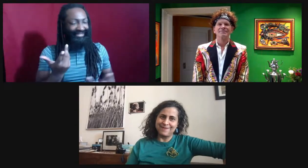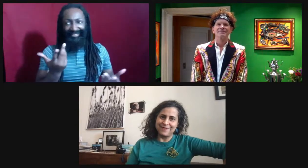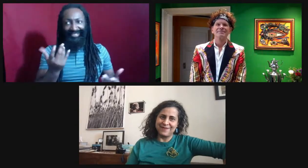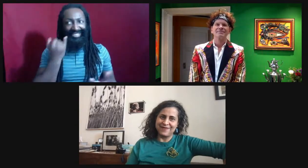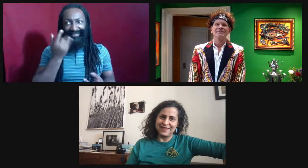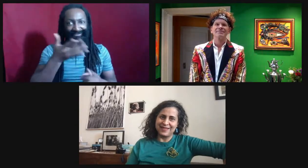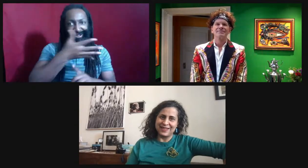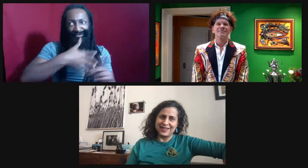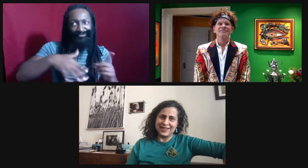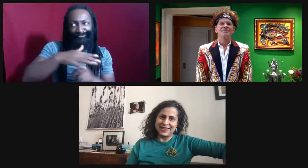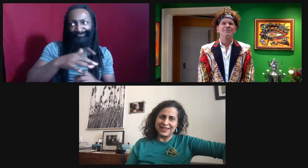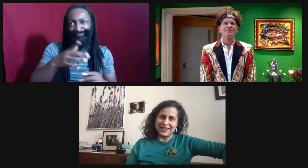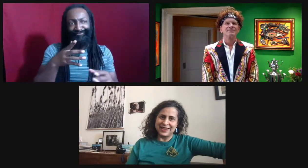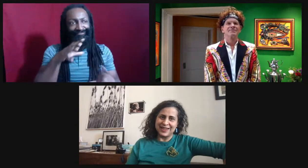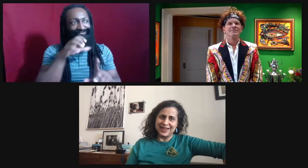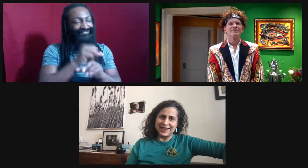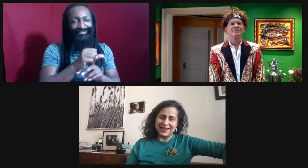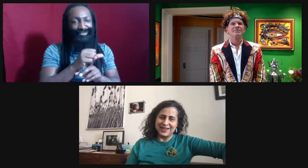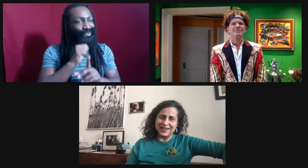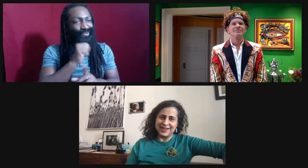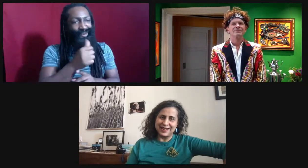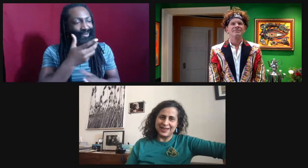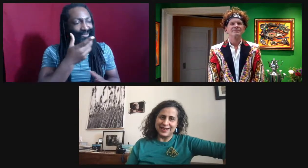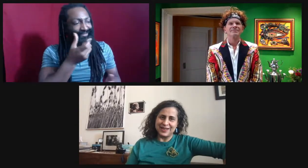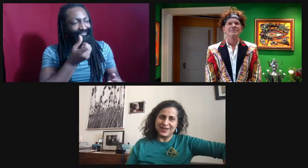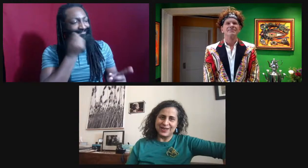That makes a huge difference.